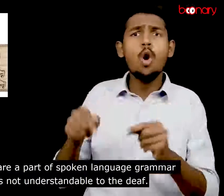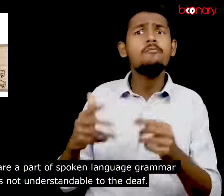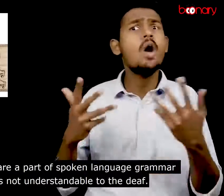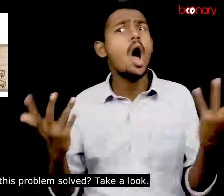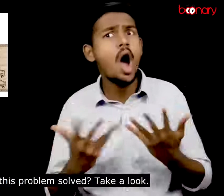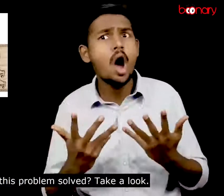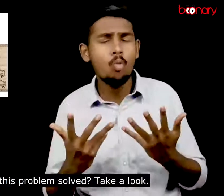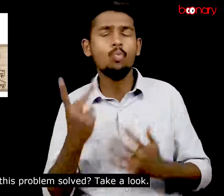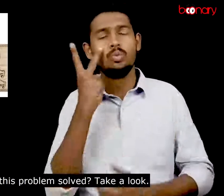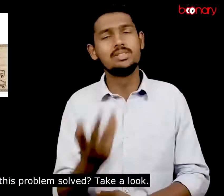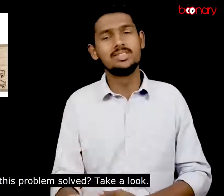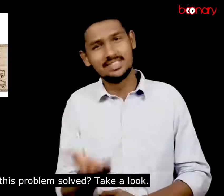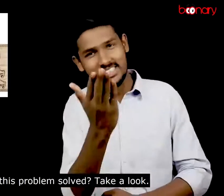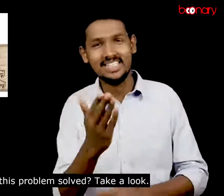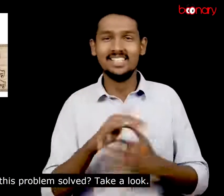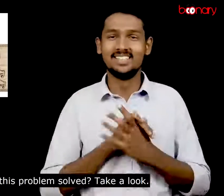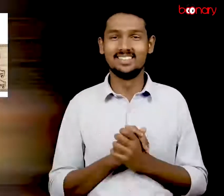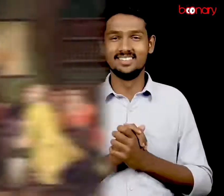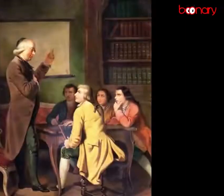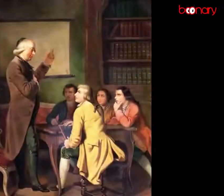deaf. How was the problem solved? Take a look.